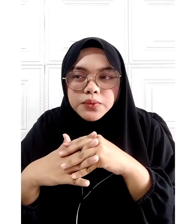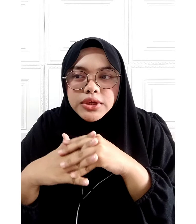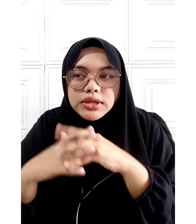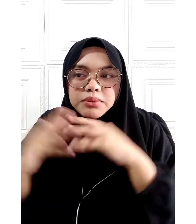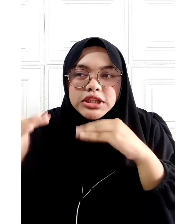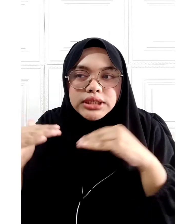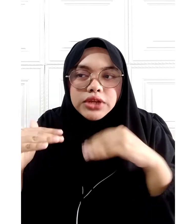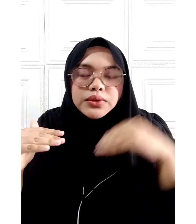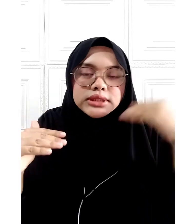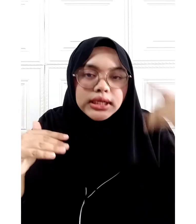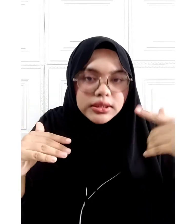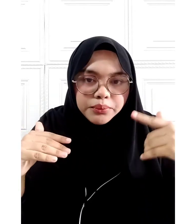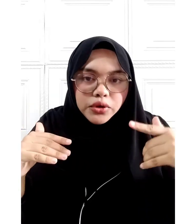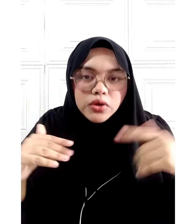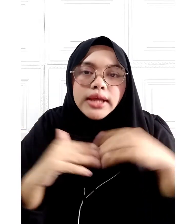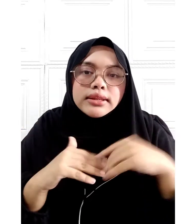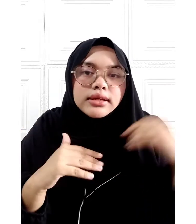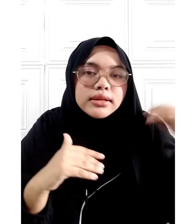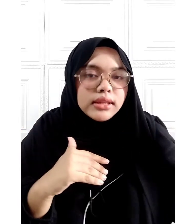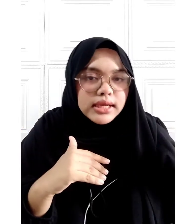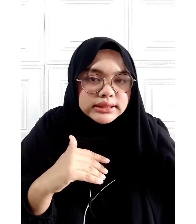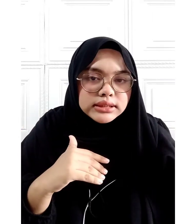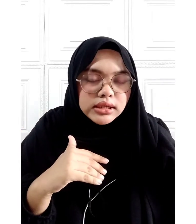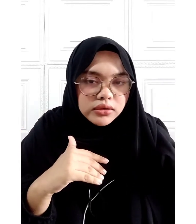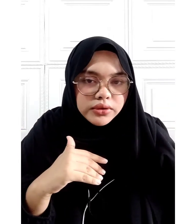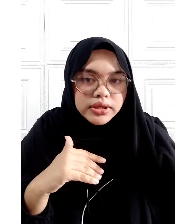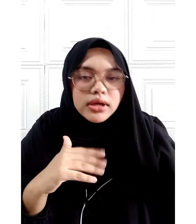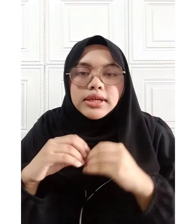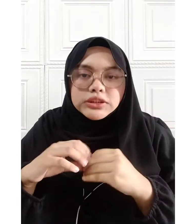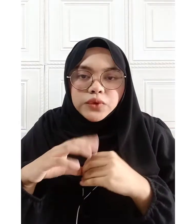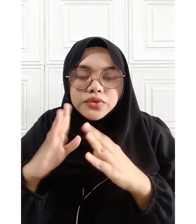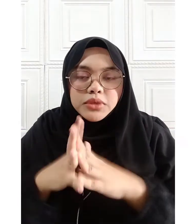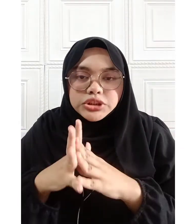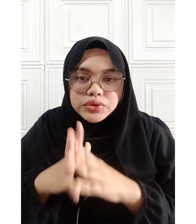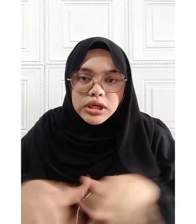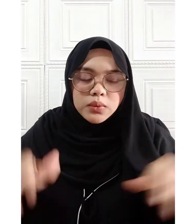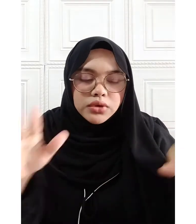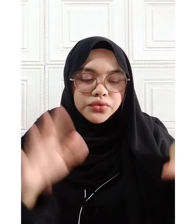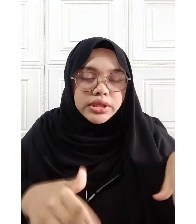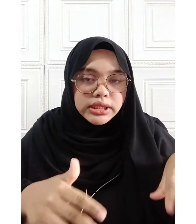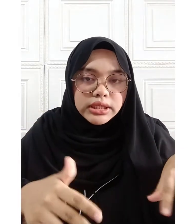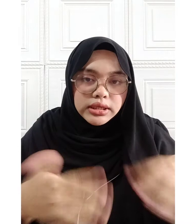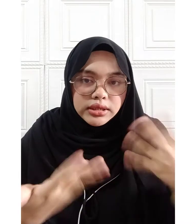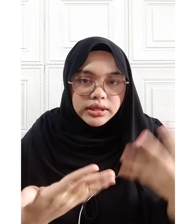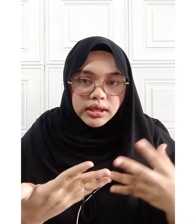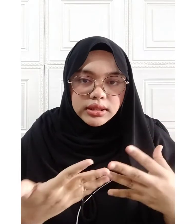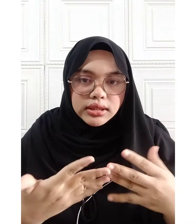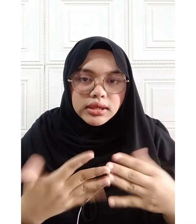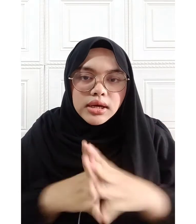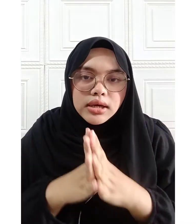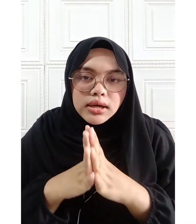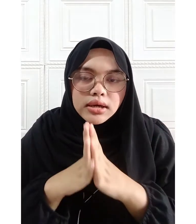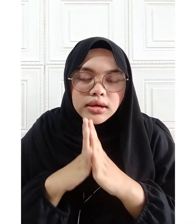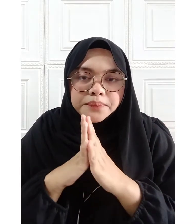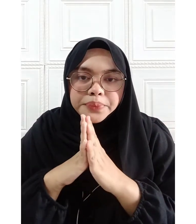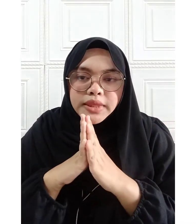we measure it to the second point load until the last load. Next, we have to make sure that our reading indicator